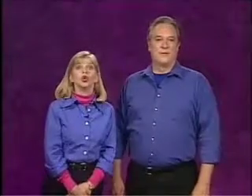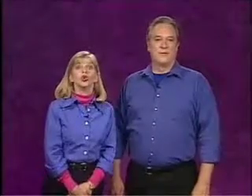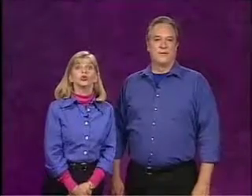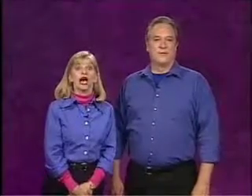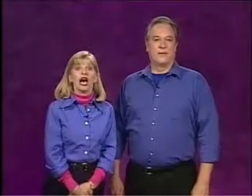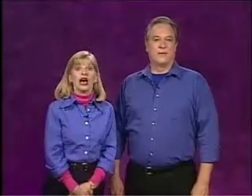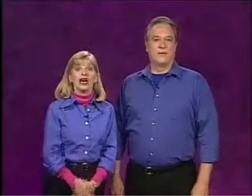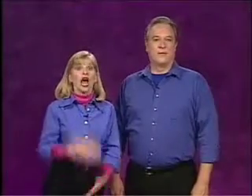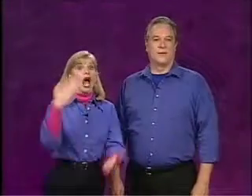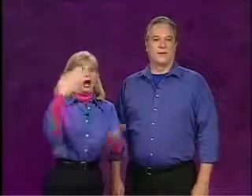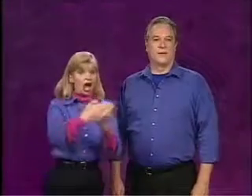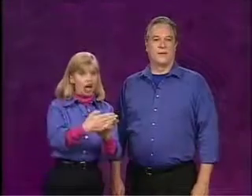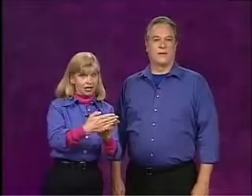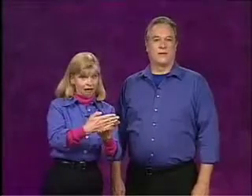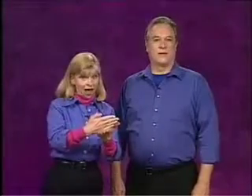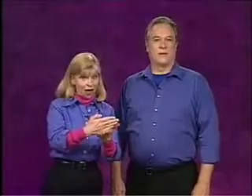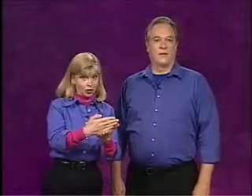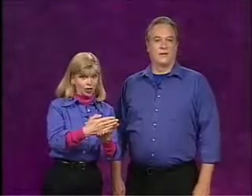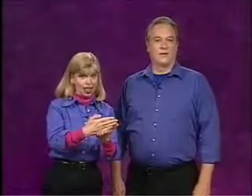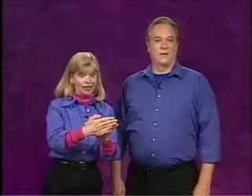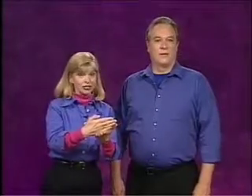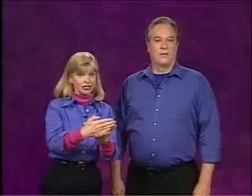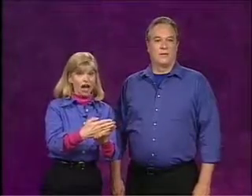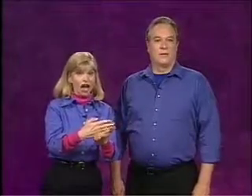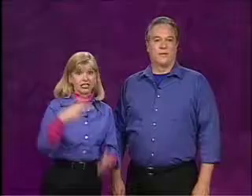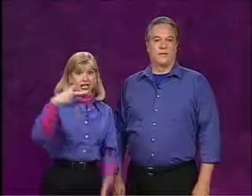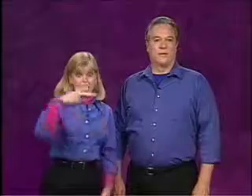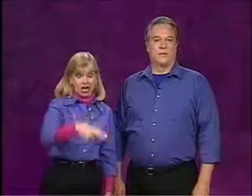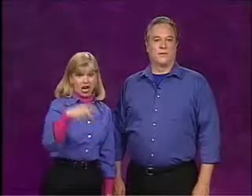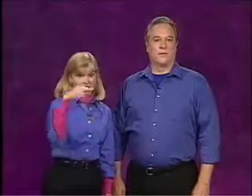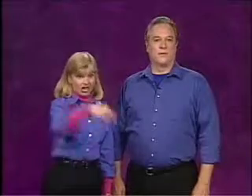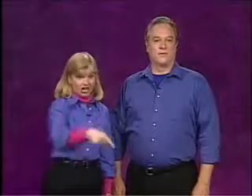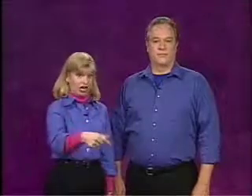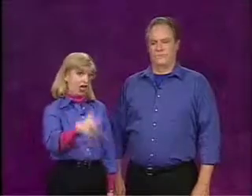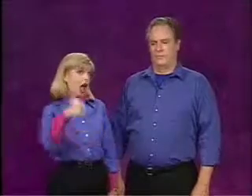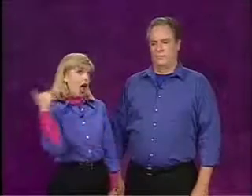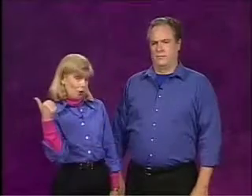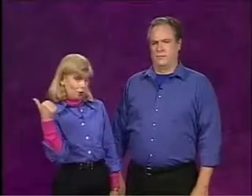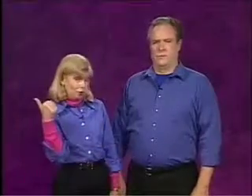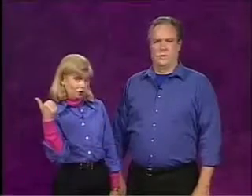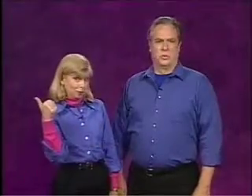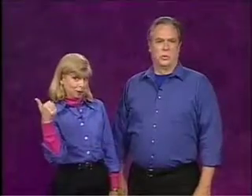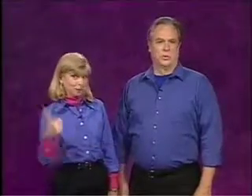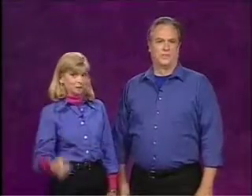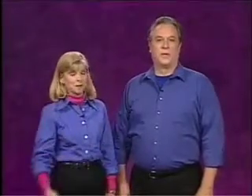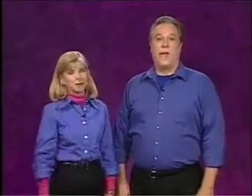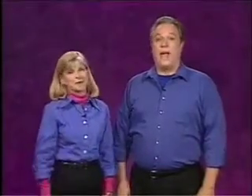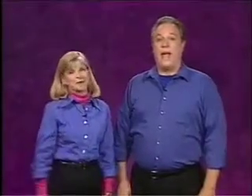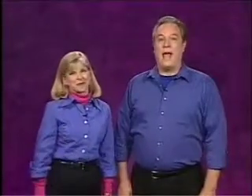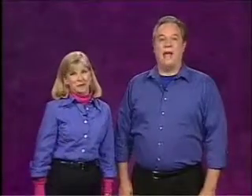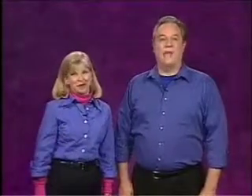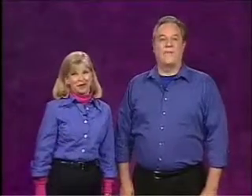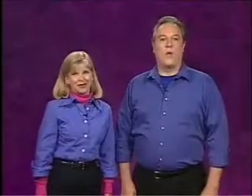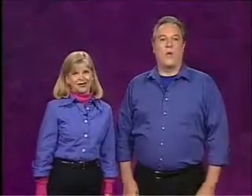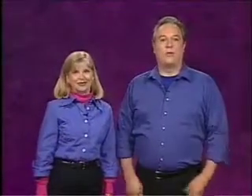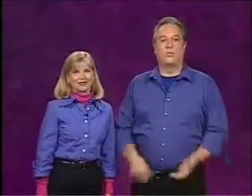would sign cut it out and not cut it out. And if I wanted